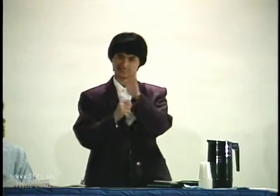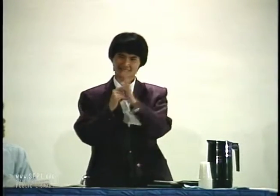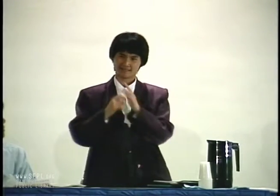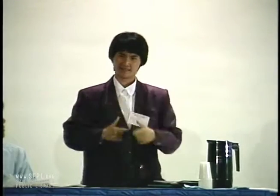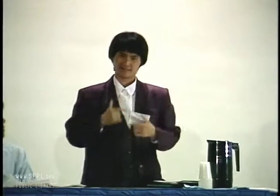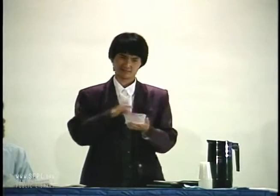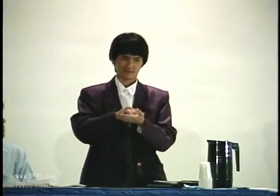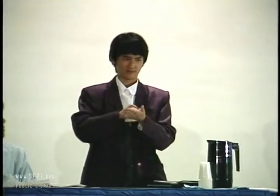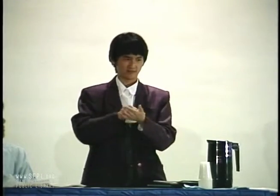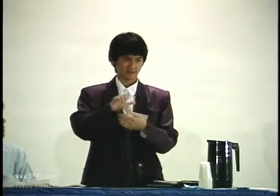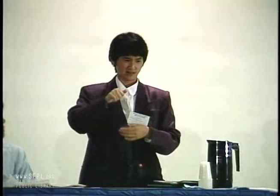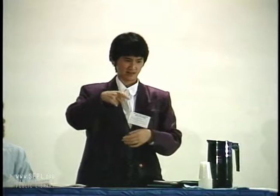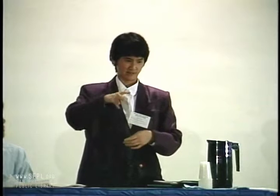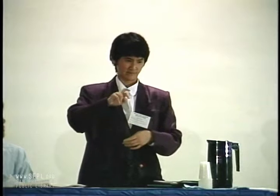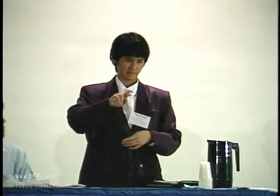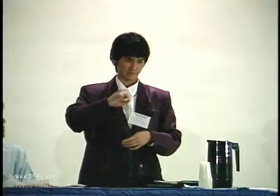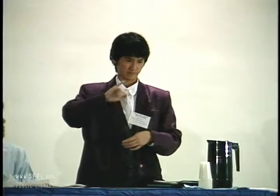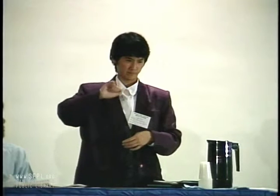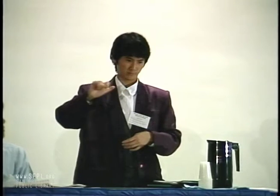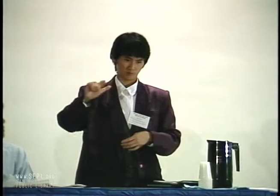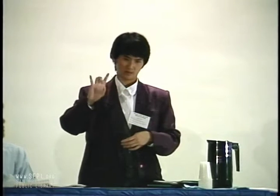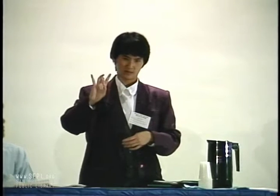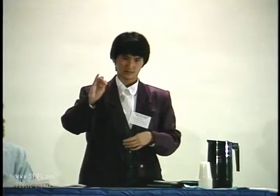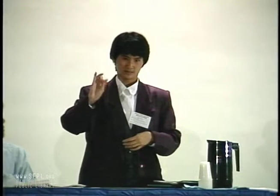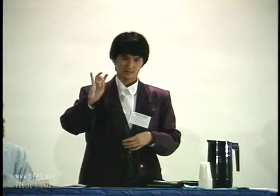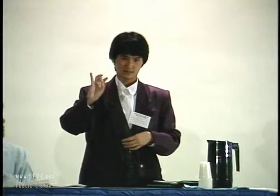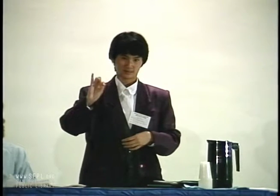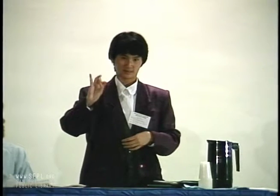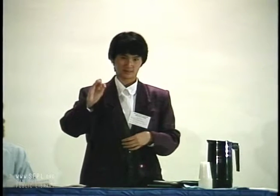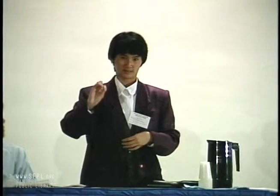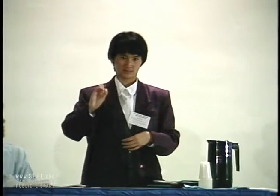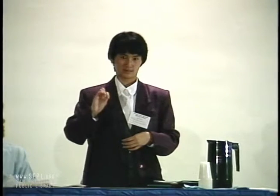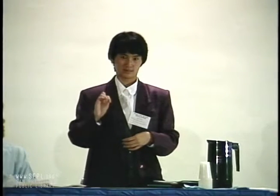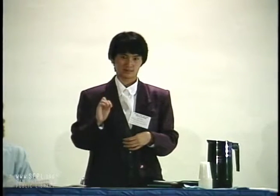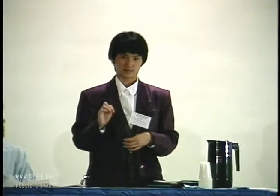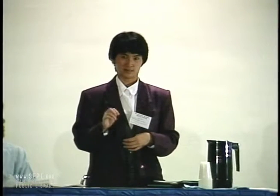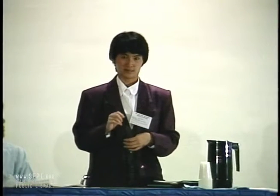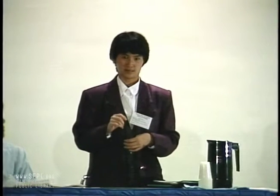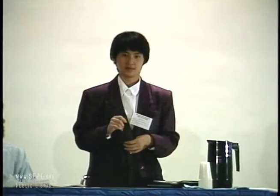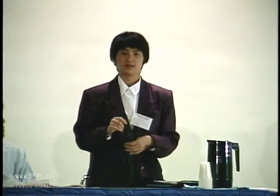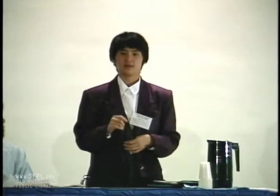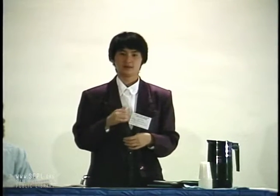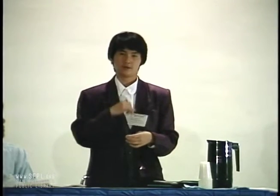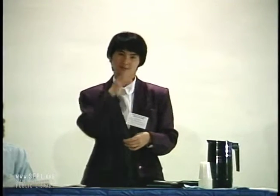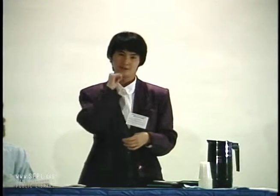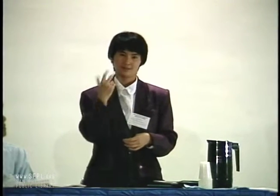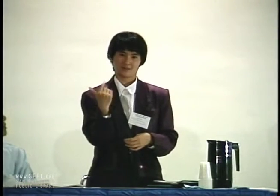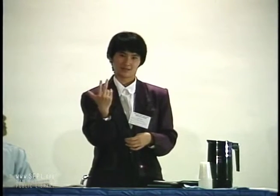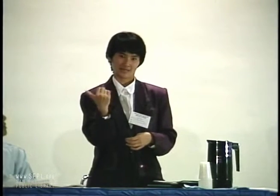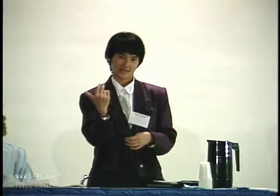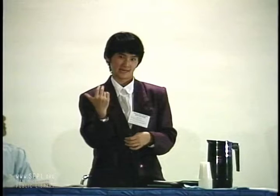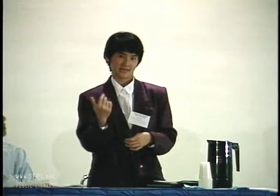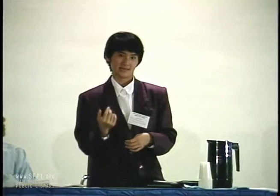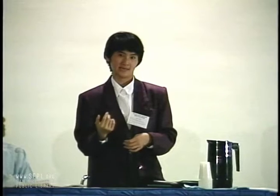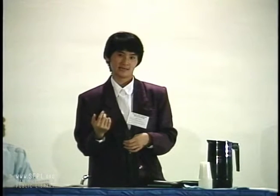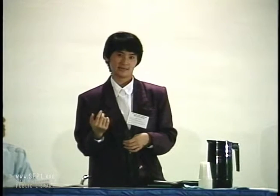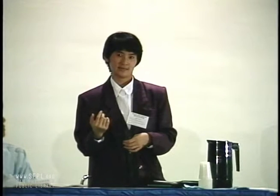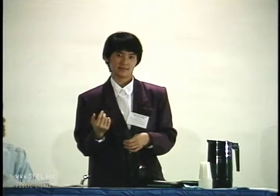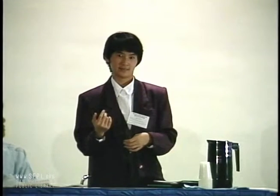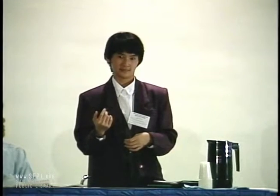much later. I lived in New York in April of 1980 until I was